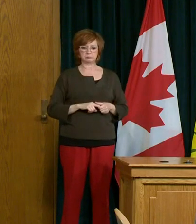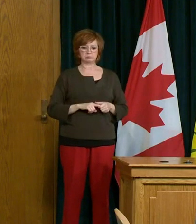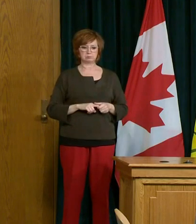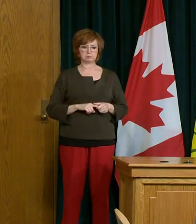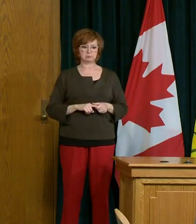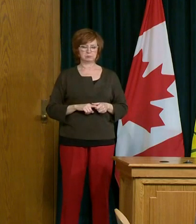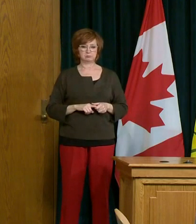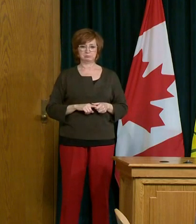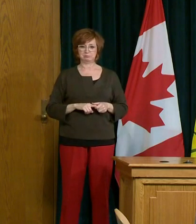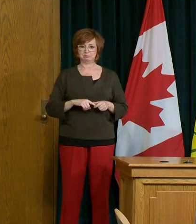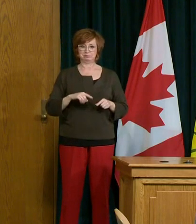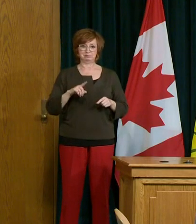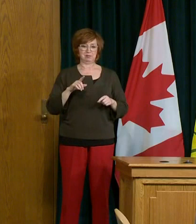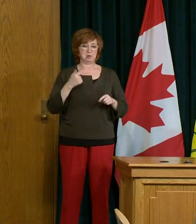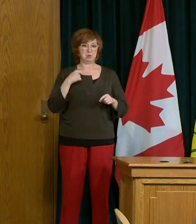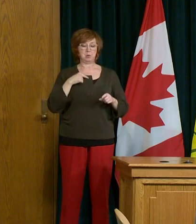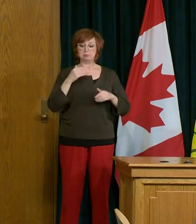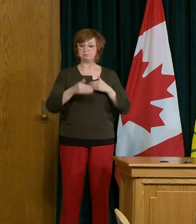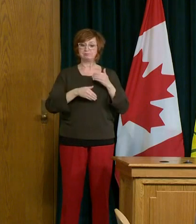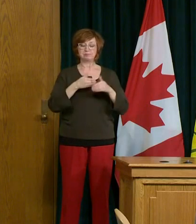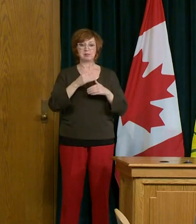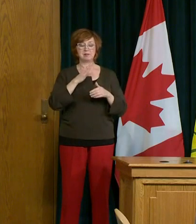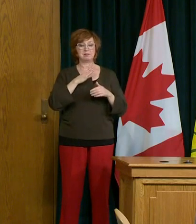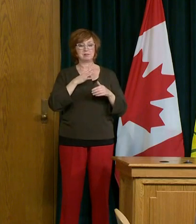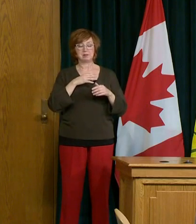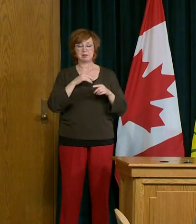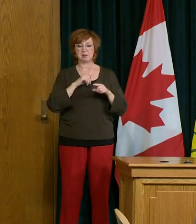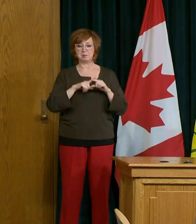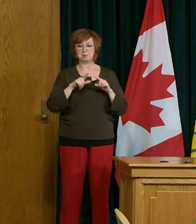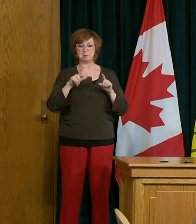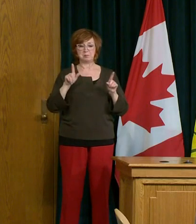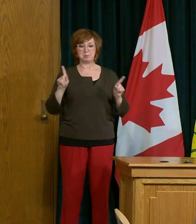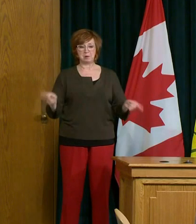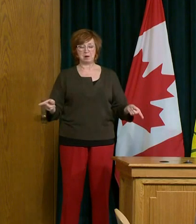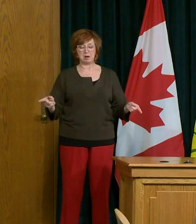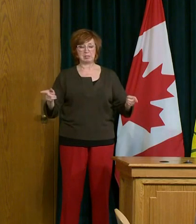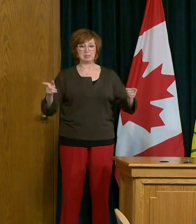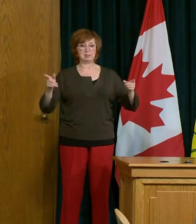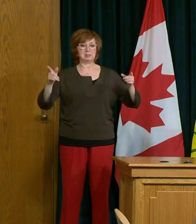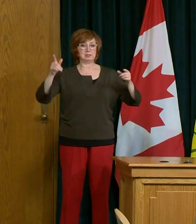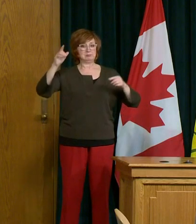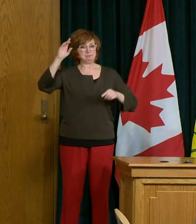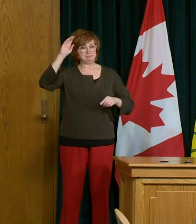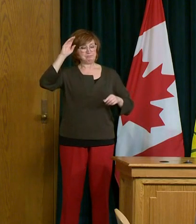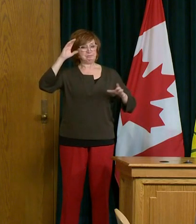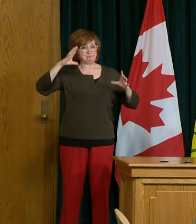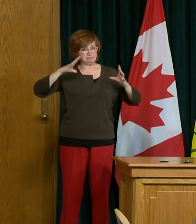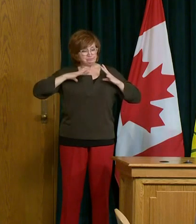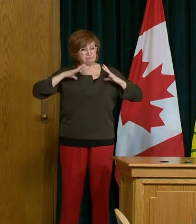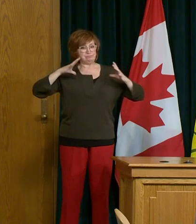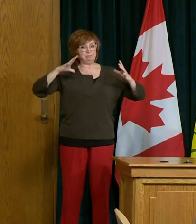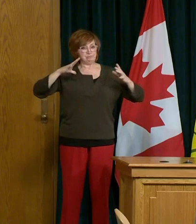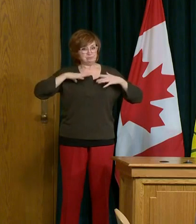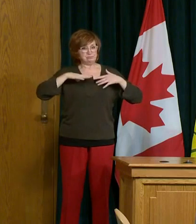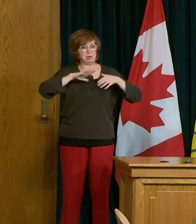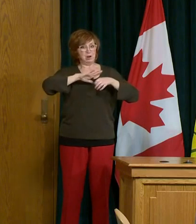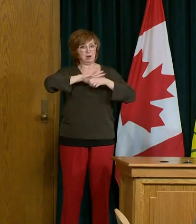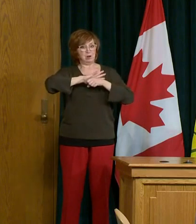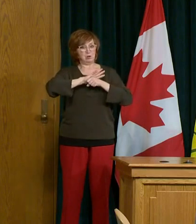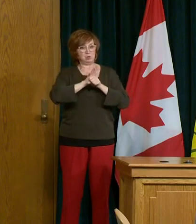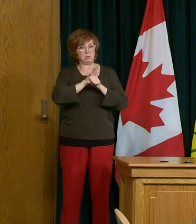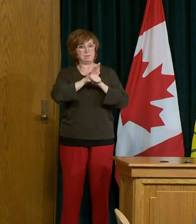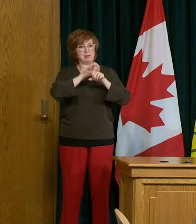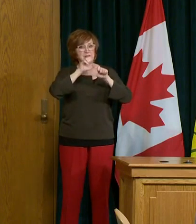a vengeance, and within days it can go from 1 case to several dozen, to within 1 or 2 weeks to several hundred. We still, as